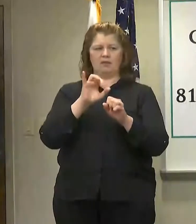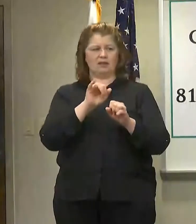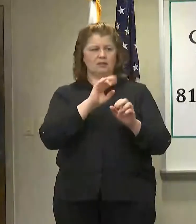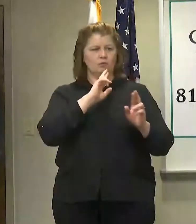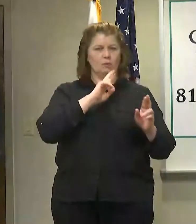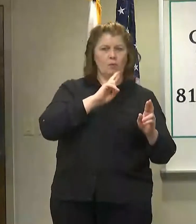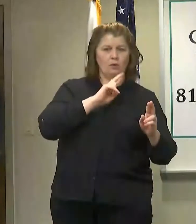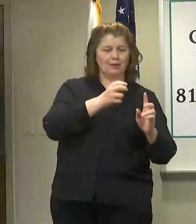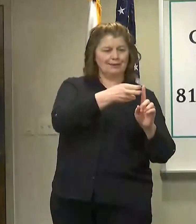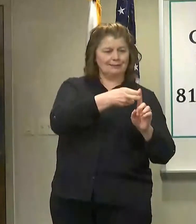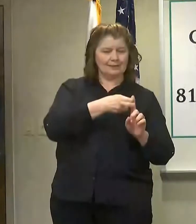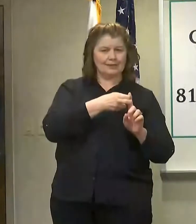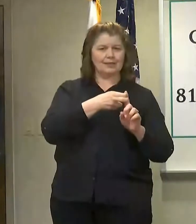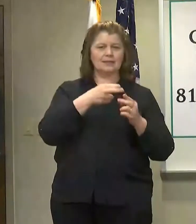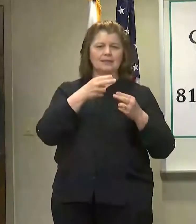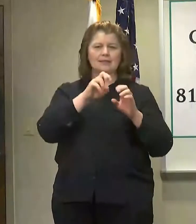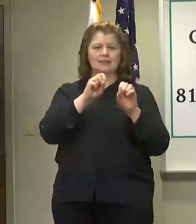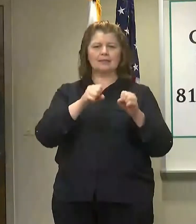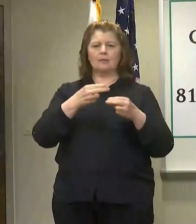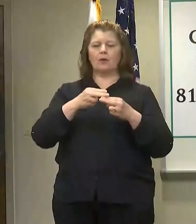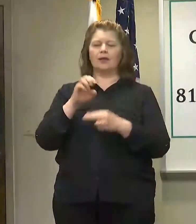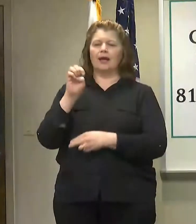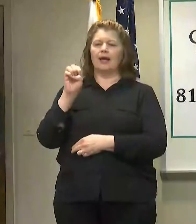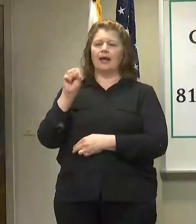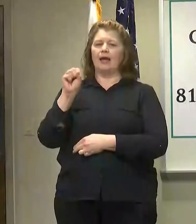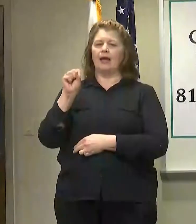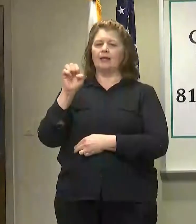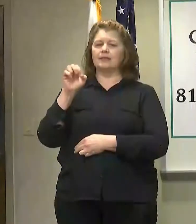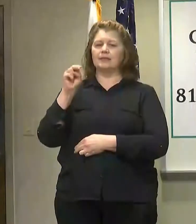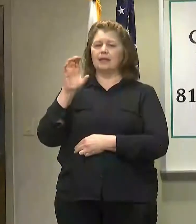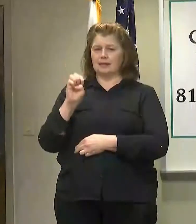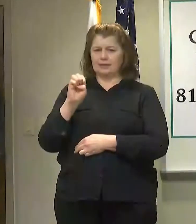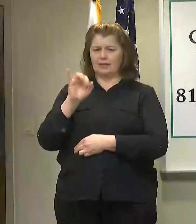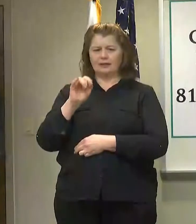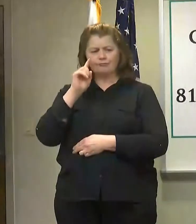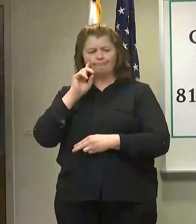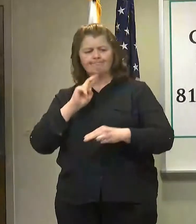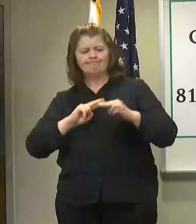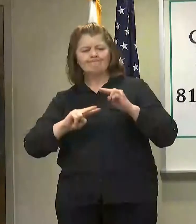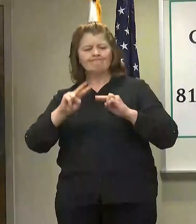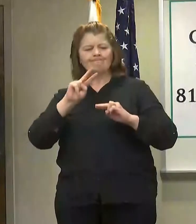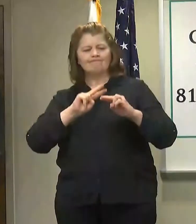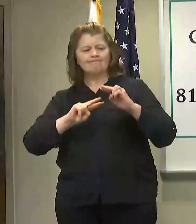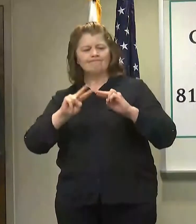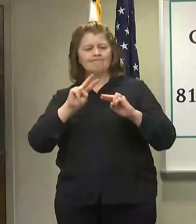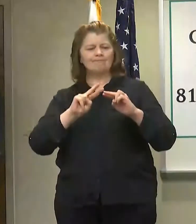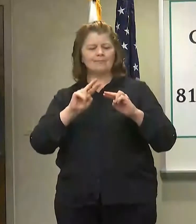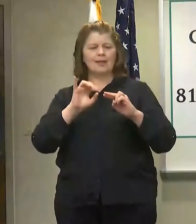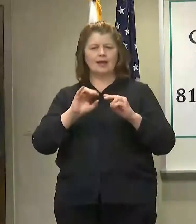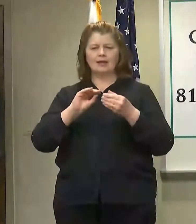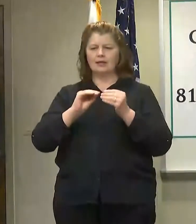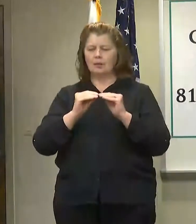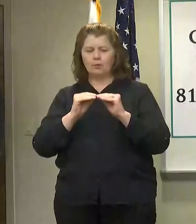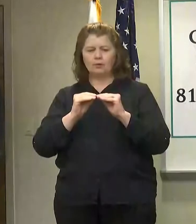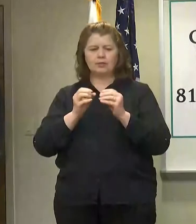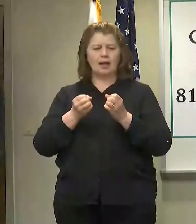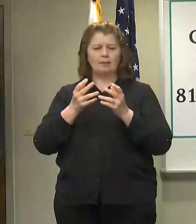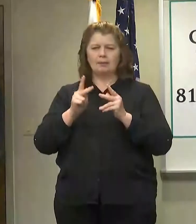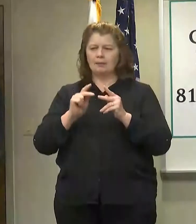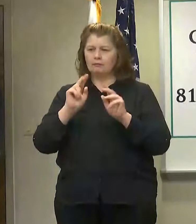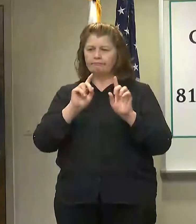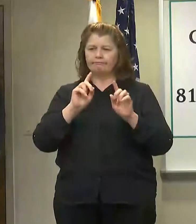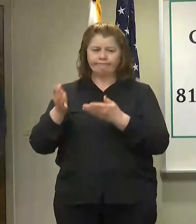in a system called Essence, which is designed to do syndromic surveillance. And it looks at what are the surges and capacities of people presenting